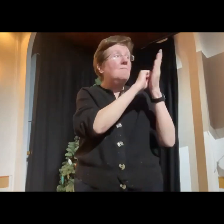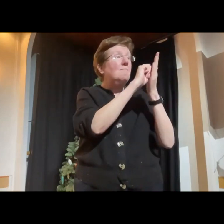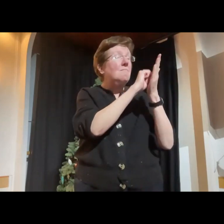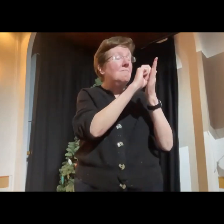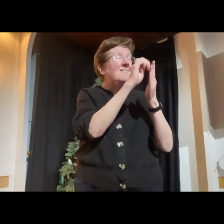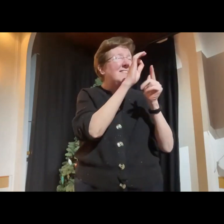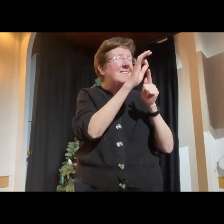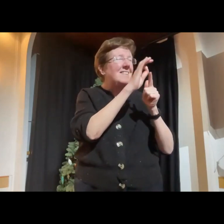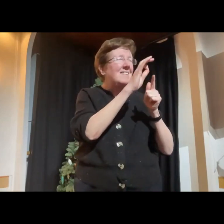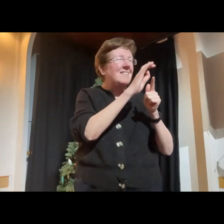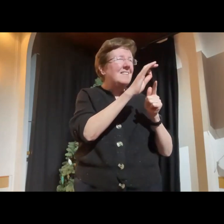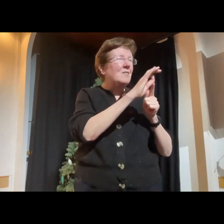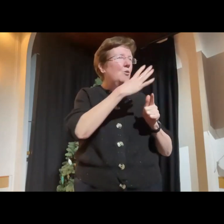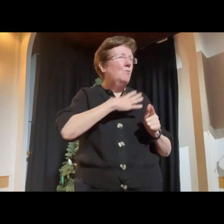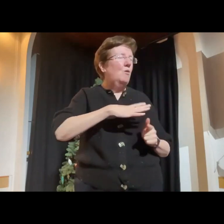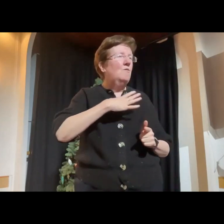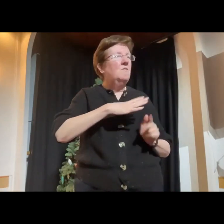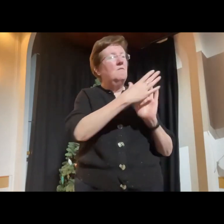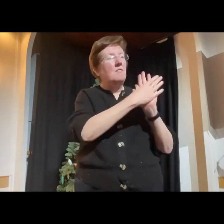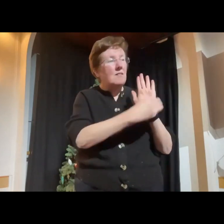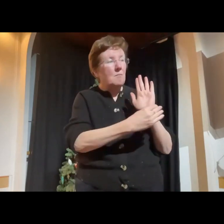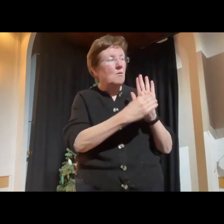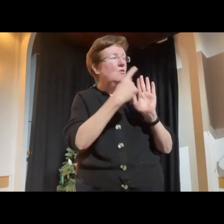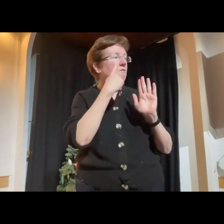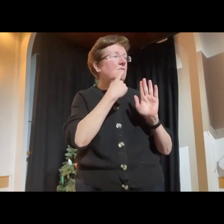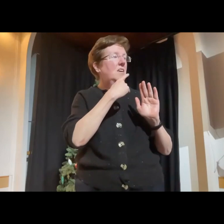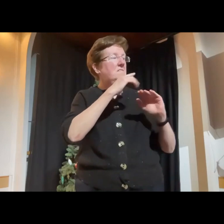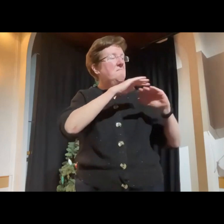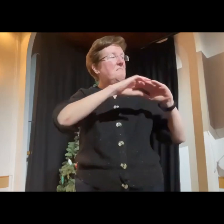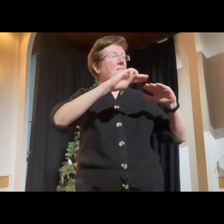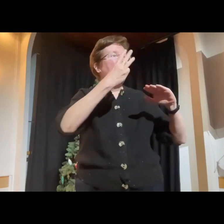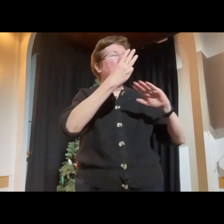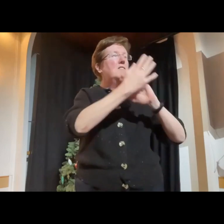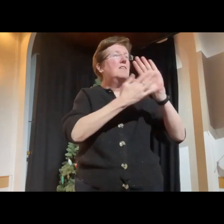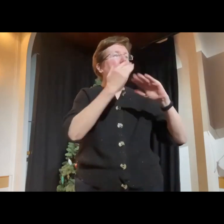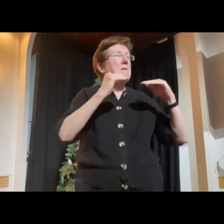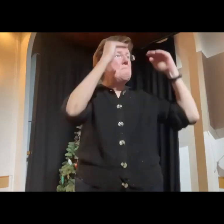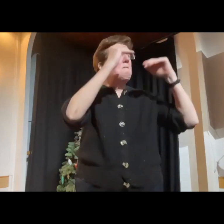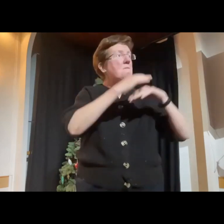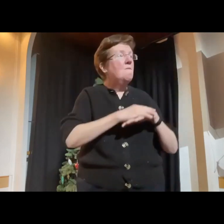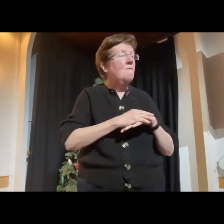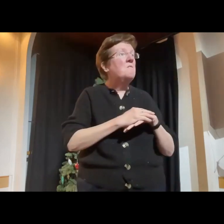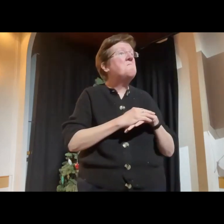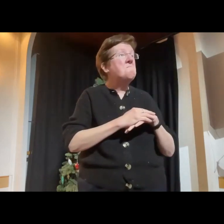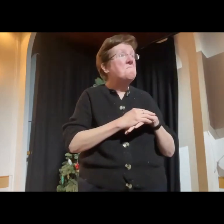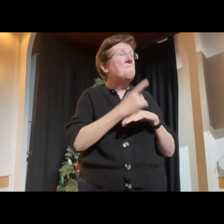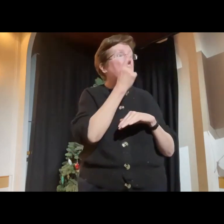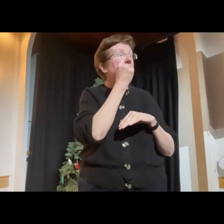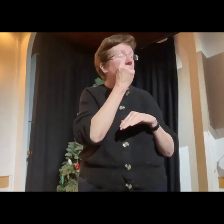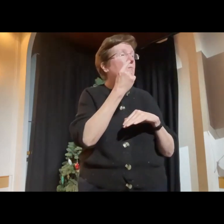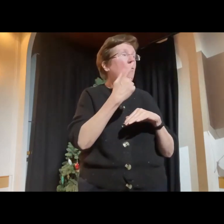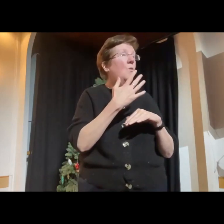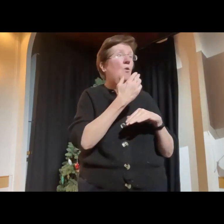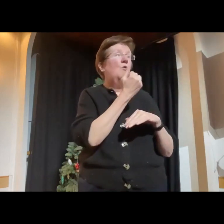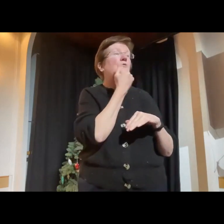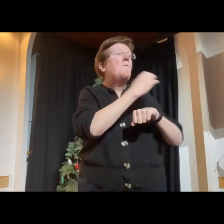So the system in England is that it can be written to great detail. For example, if you say, I want to have a level 3